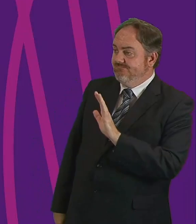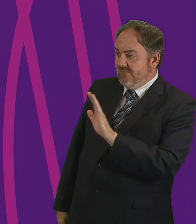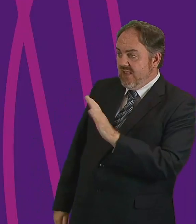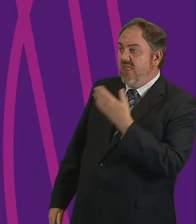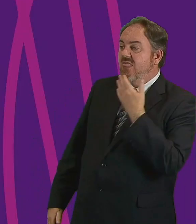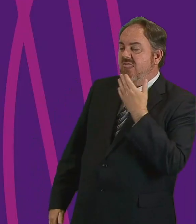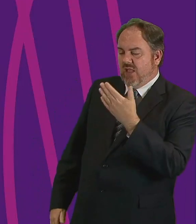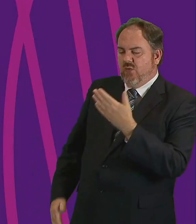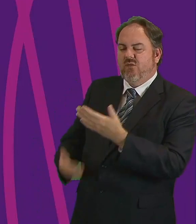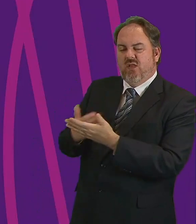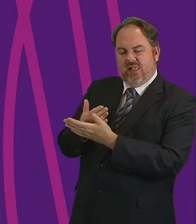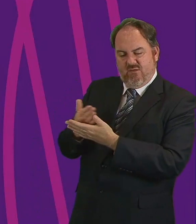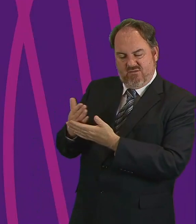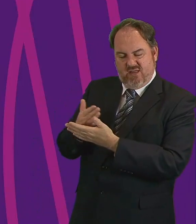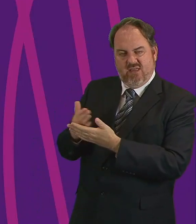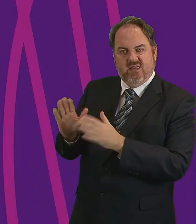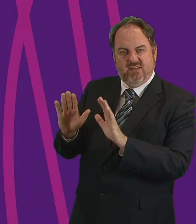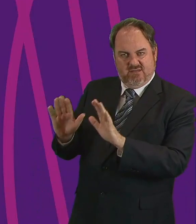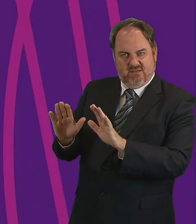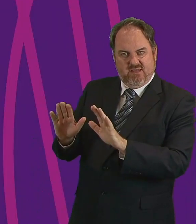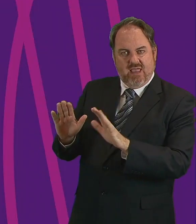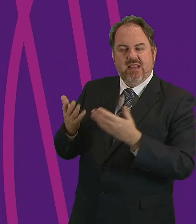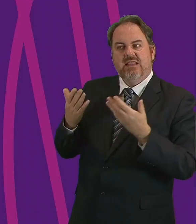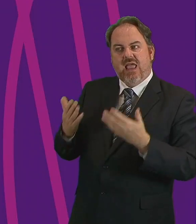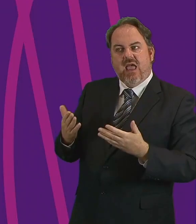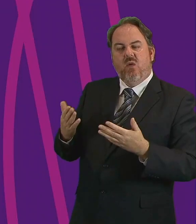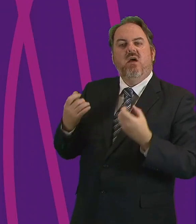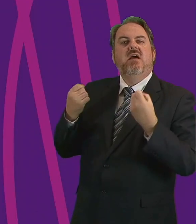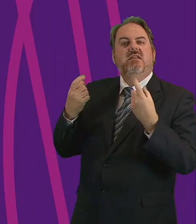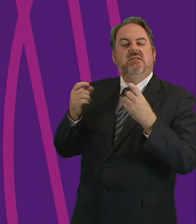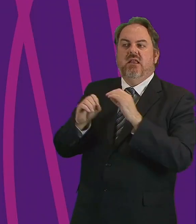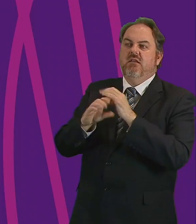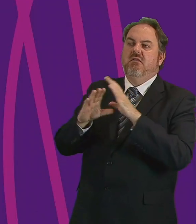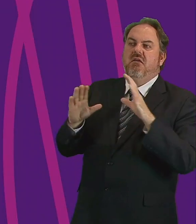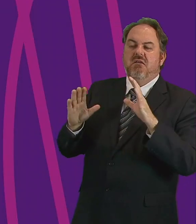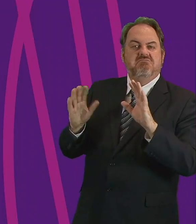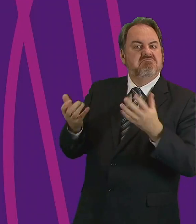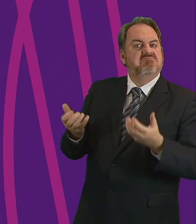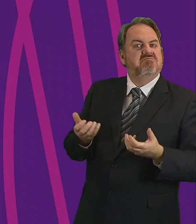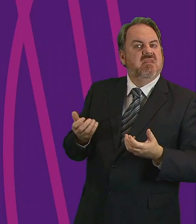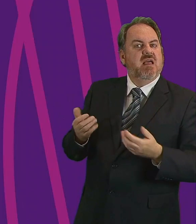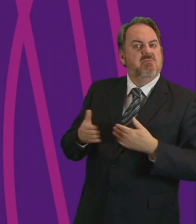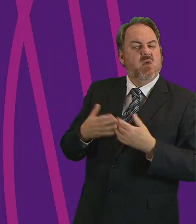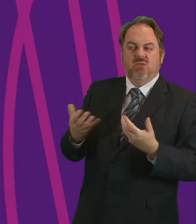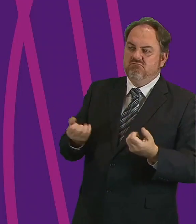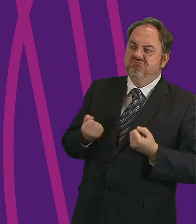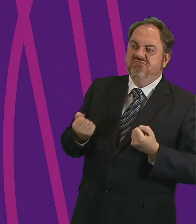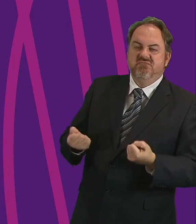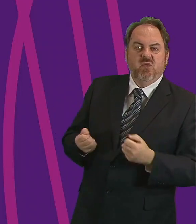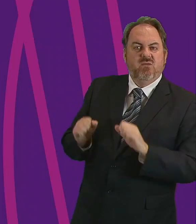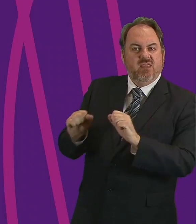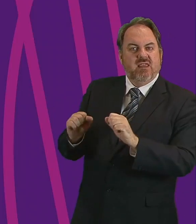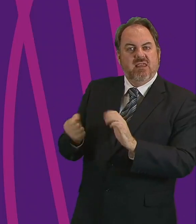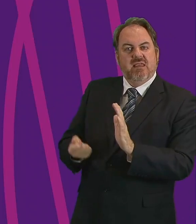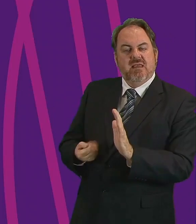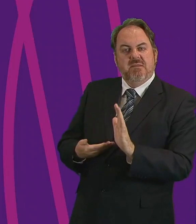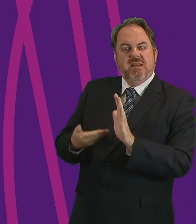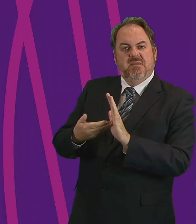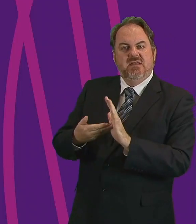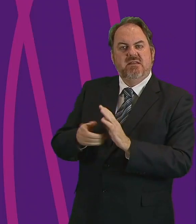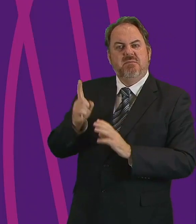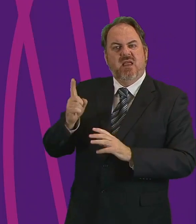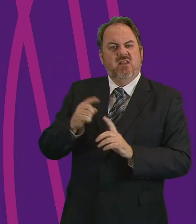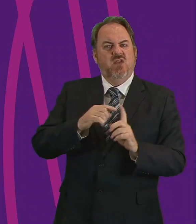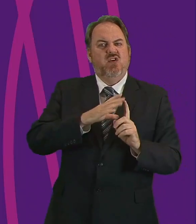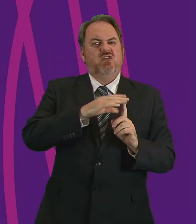clarification, and I'm more sympathetic to the amendment in that context. As for the Conservative amendment, they say that